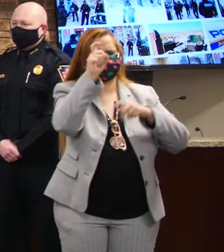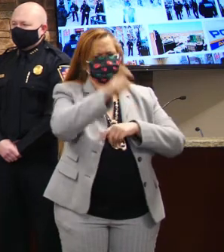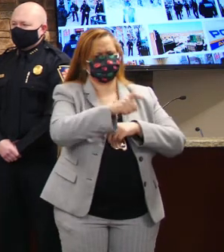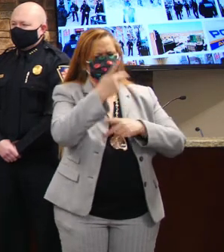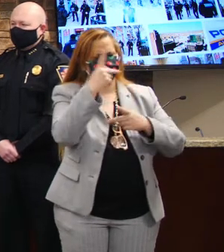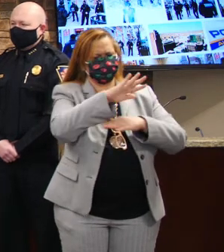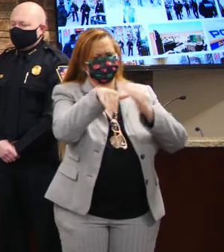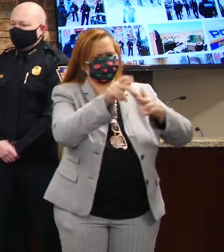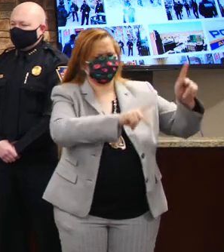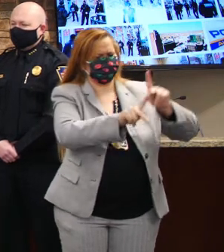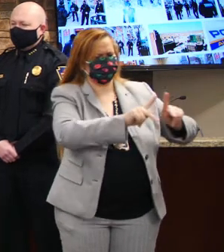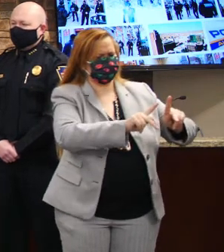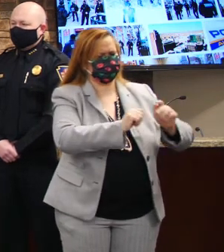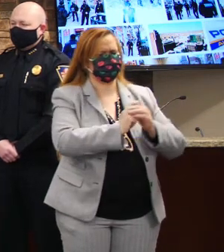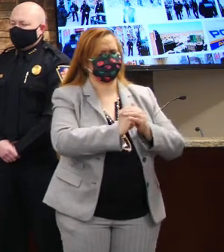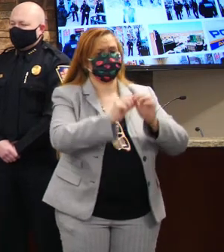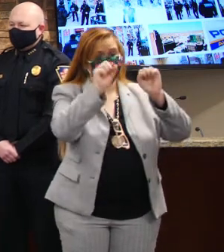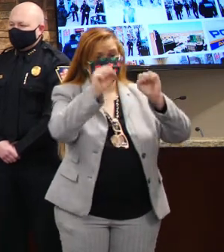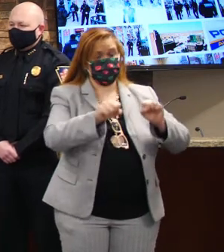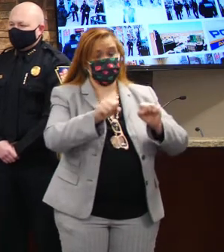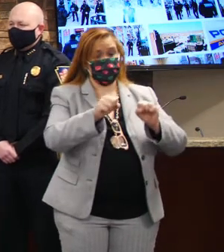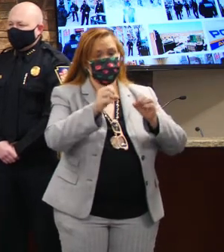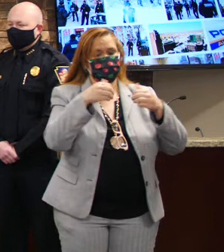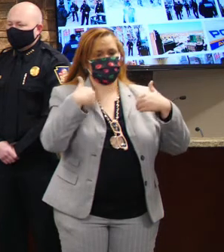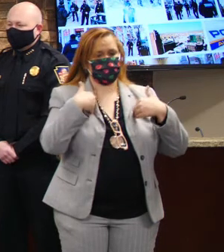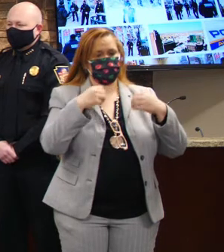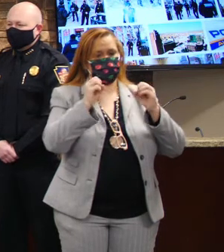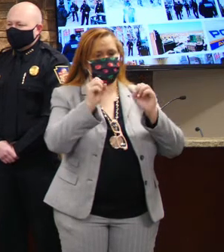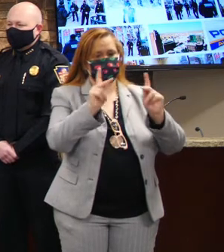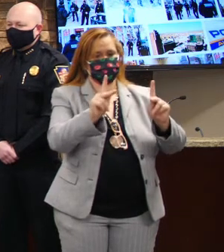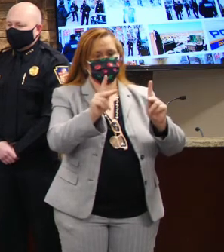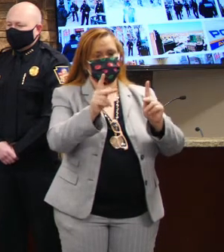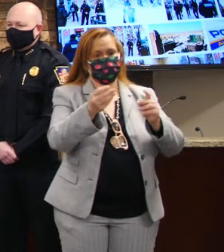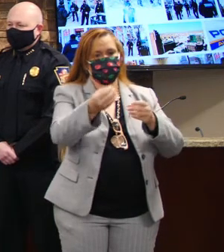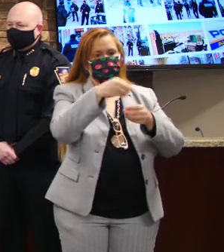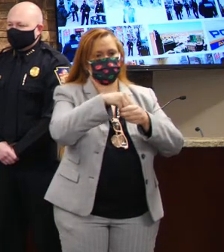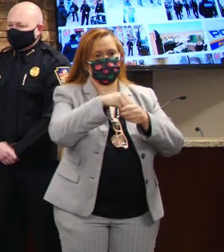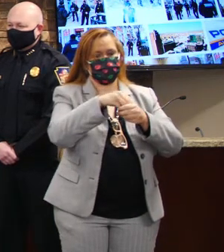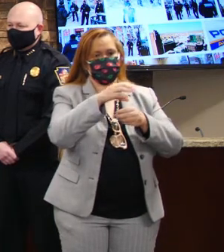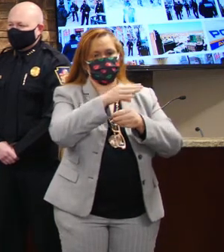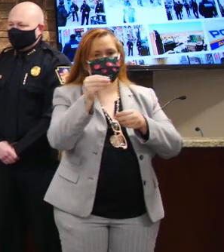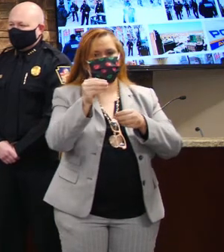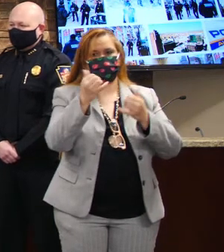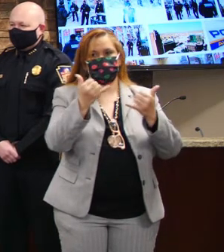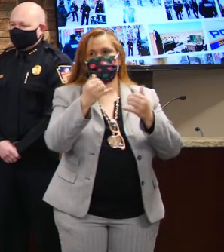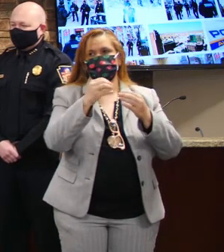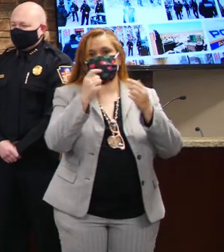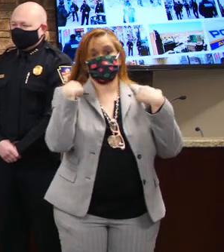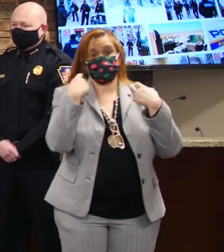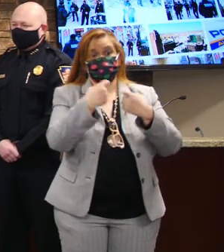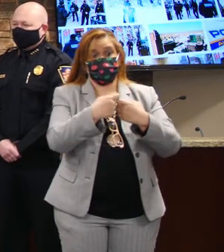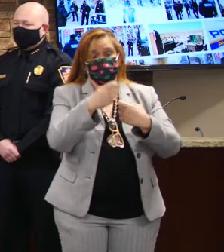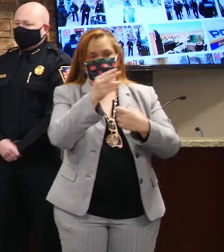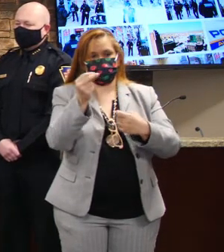and I'm so happy and grateful to say we're going in the right direction, definitely. We're definitely going in the right direction, because we definitely need to